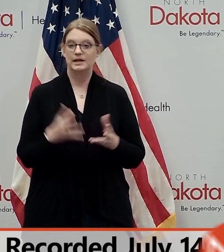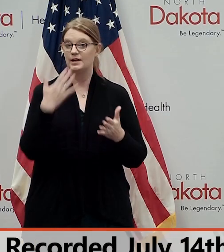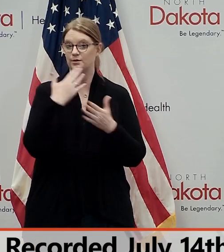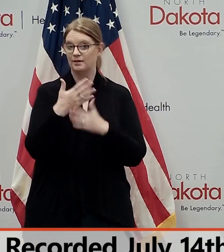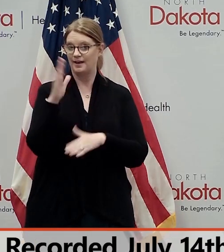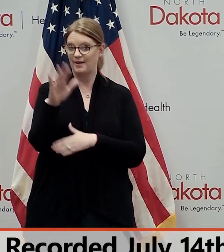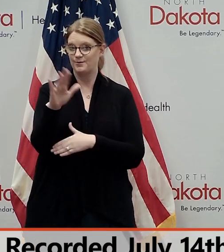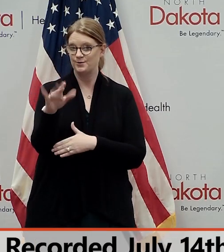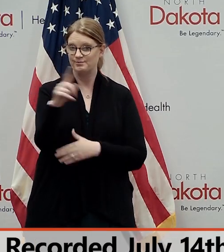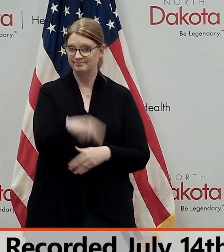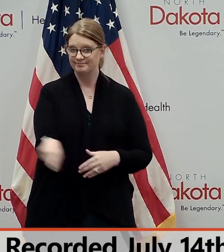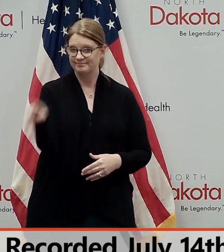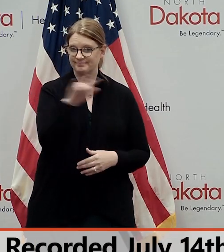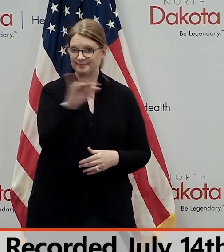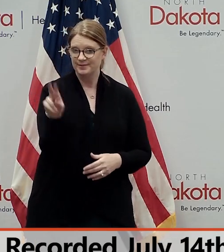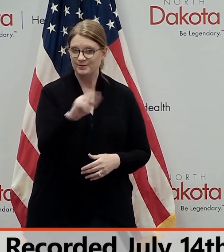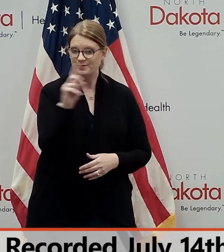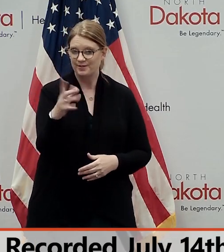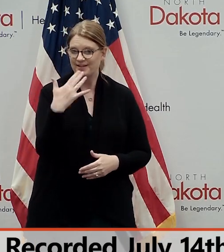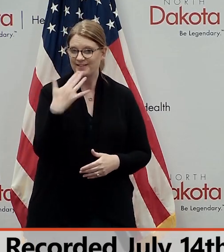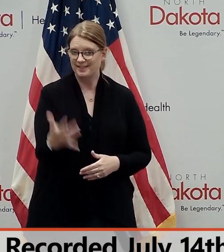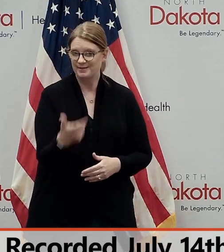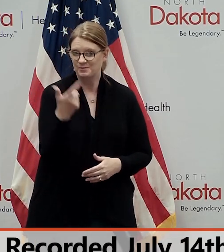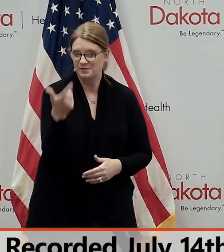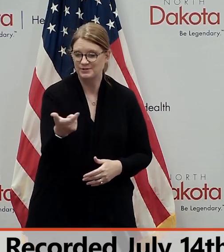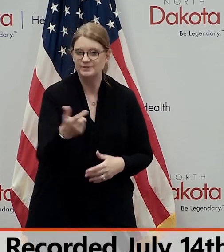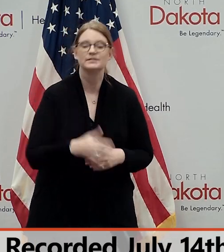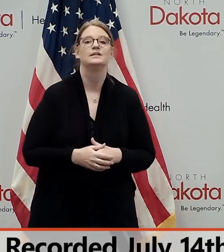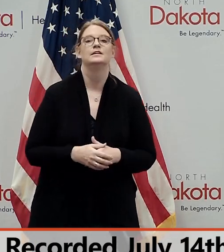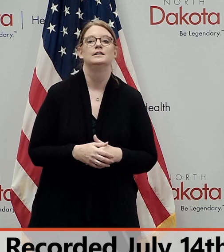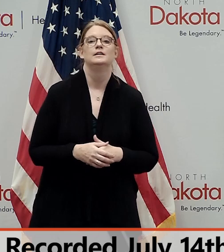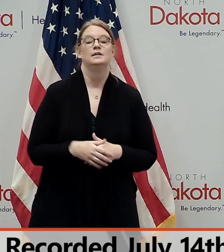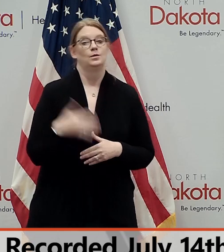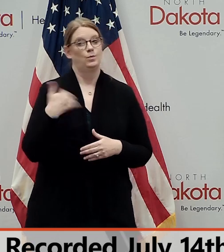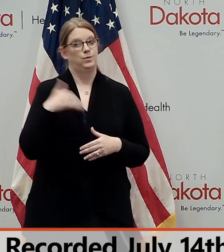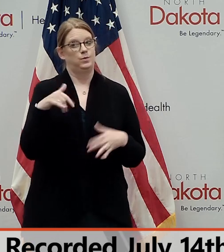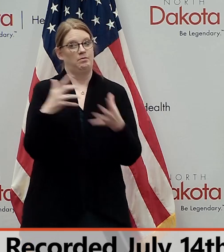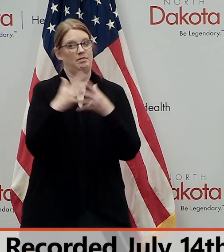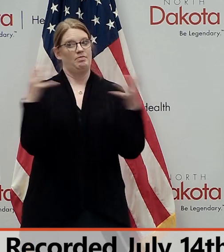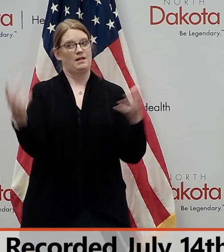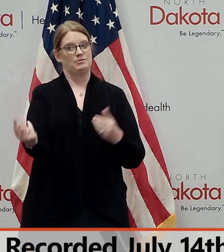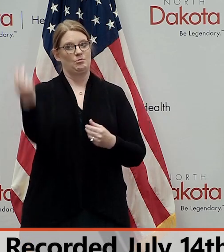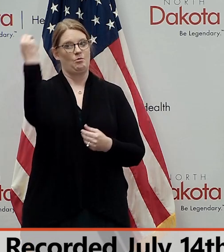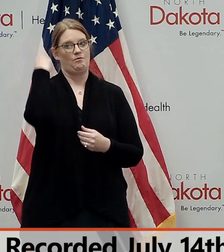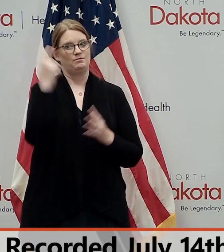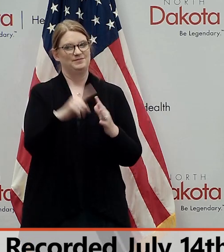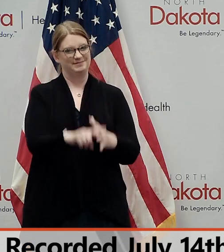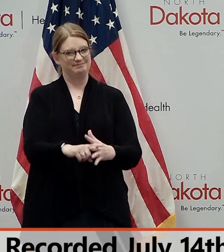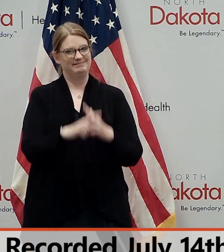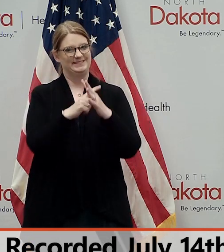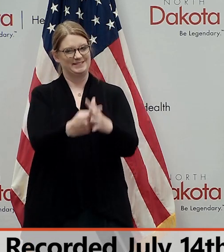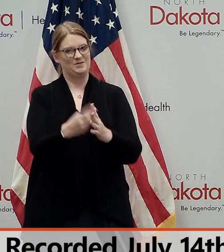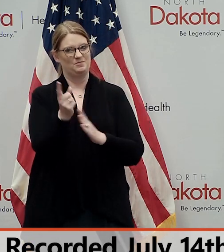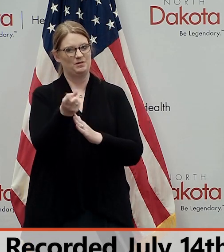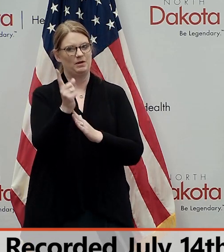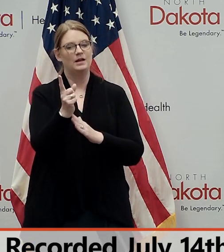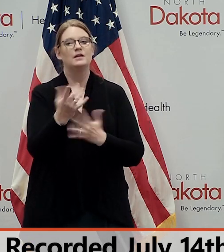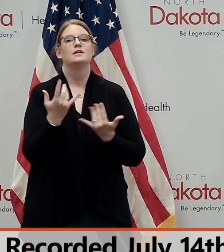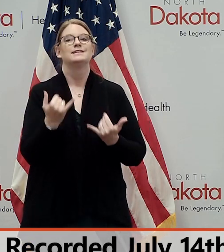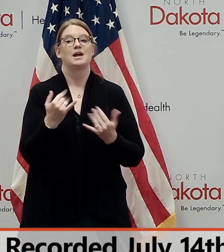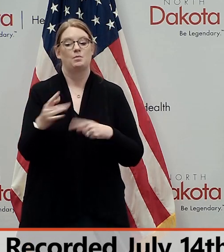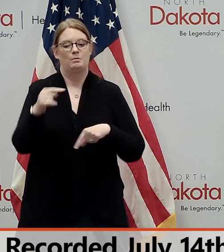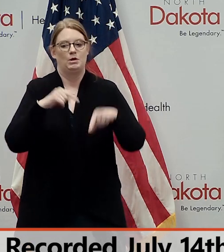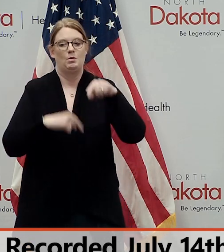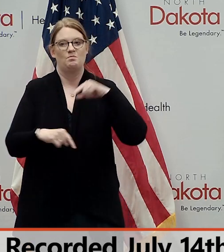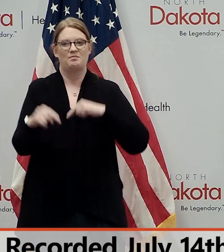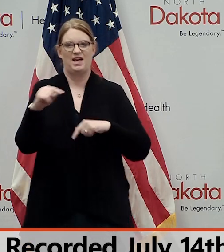Good afternoon, North Dakota. Thanks for tuning in. Got a lot to cover today, so we'll jump right in. But I want to take us back to the very